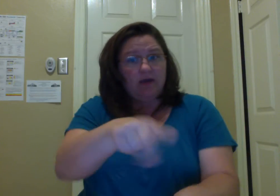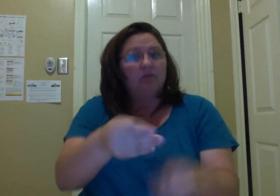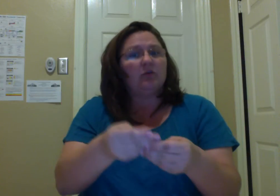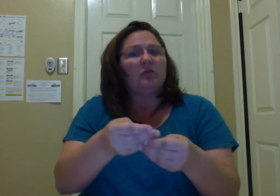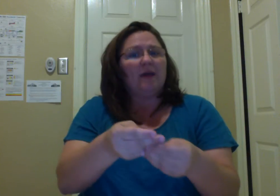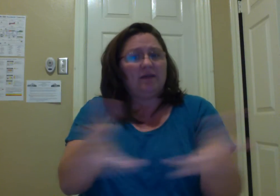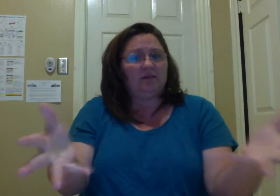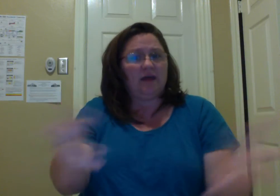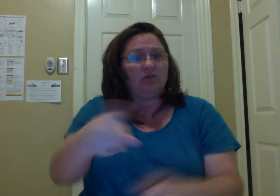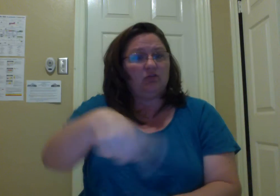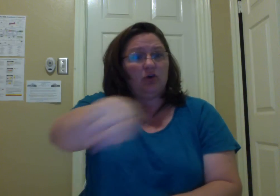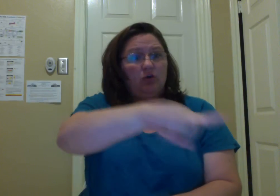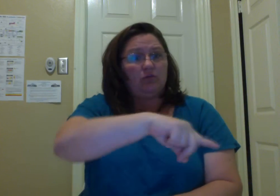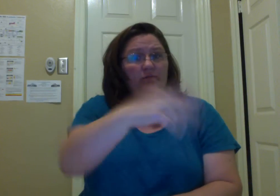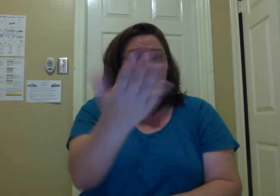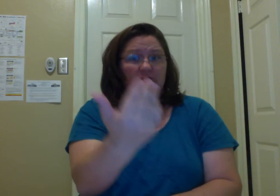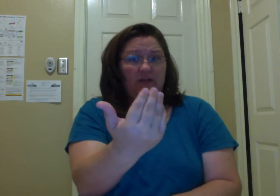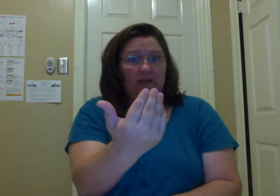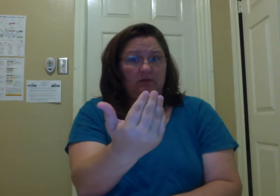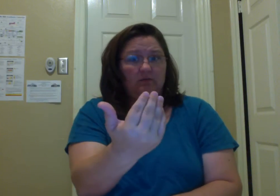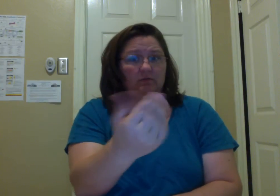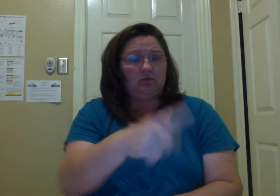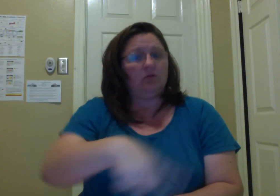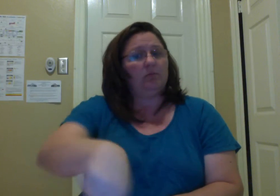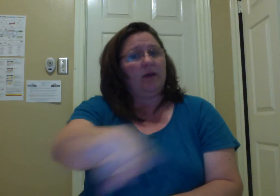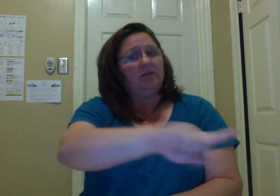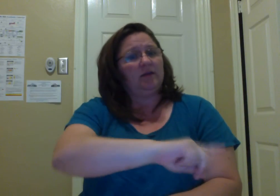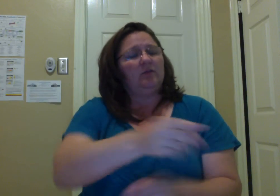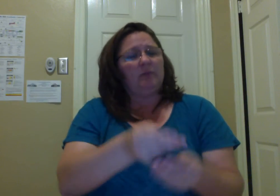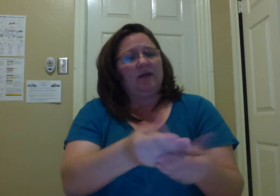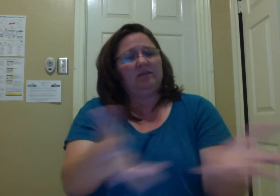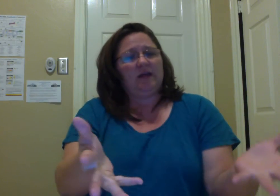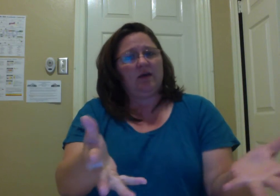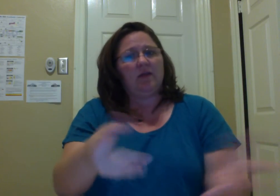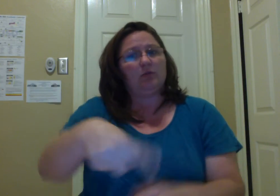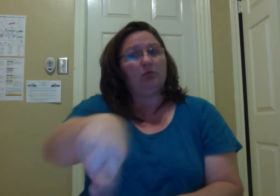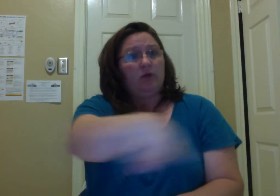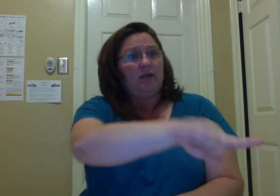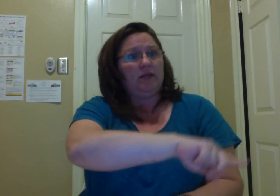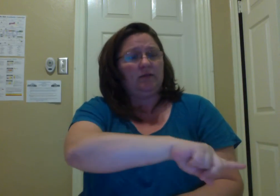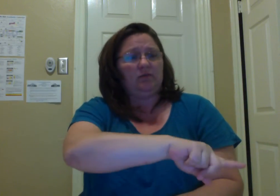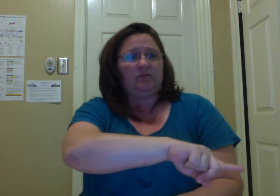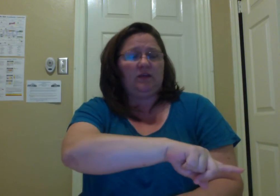So you pass it out to those 15. So you're passing it, you pass it out, and then you point, like there's 15 kids